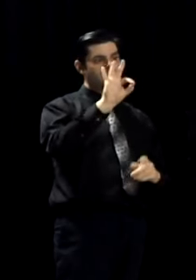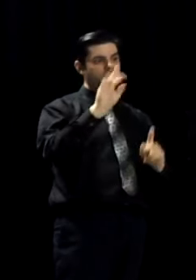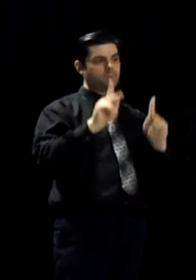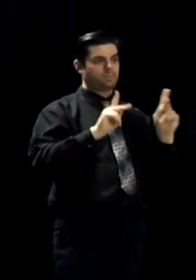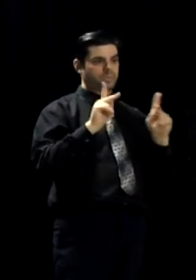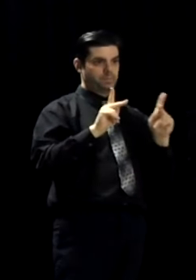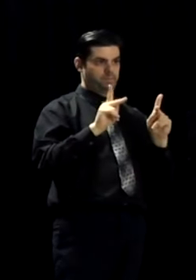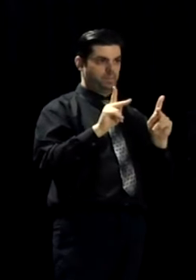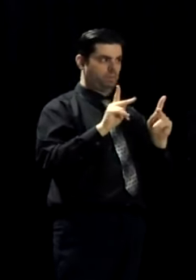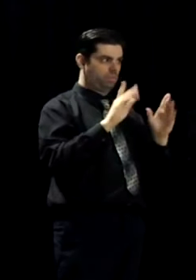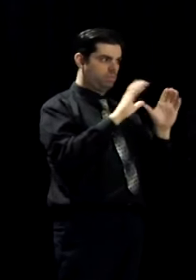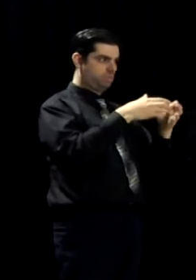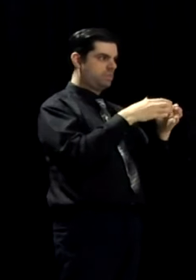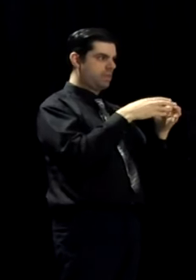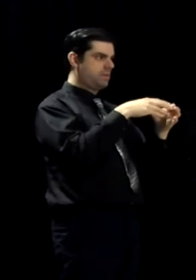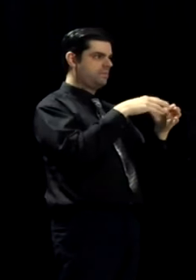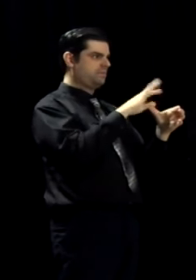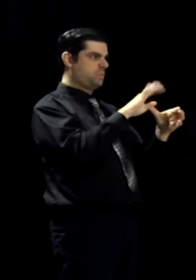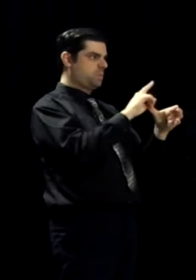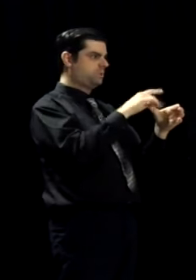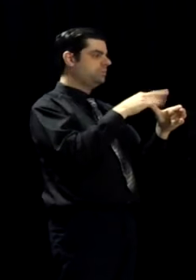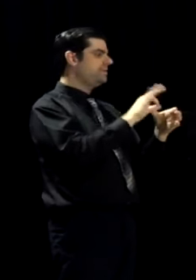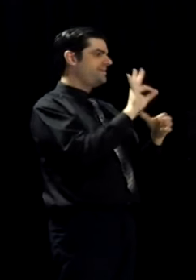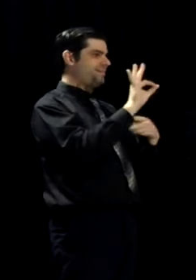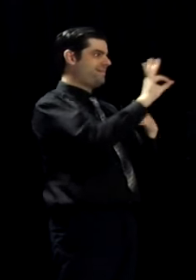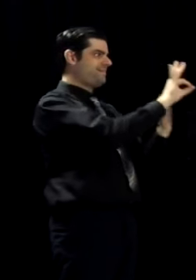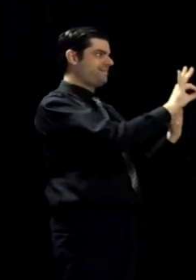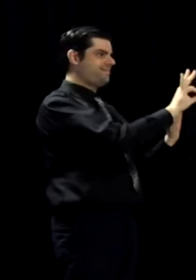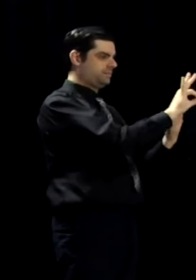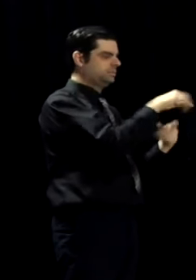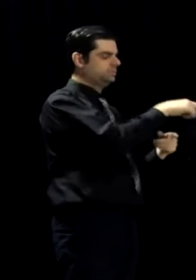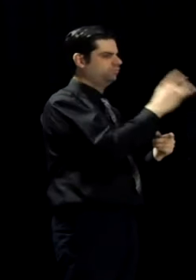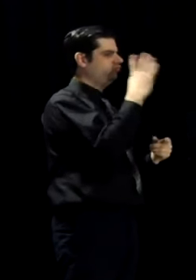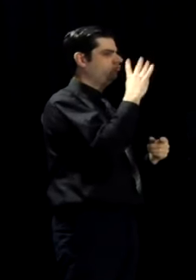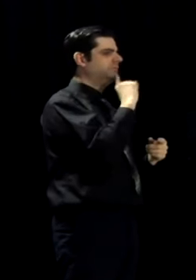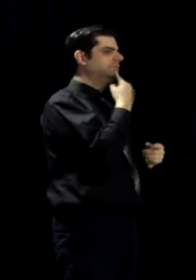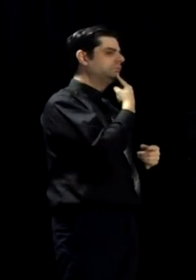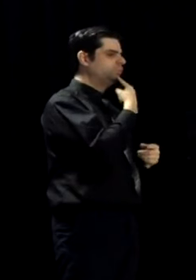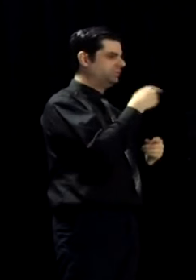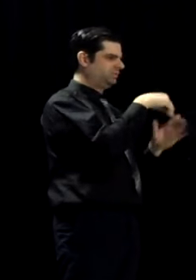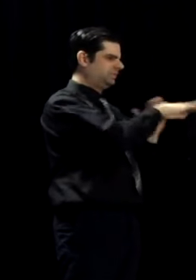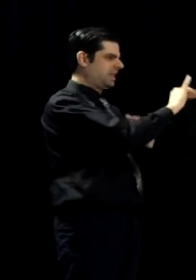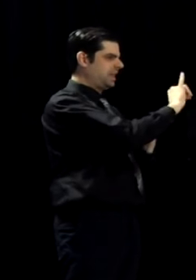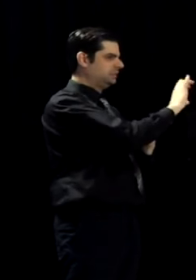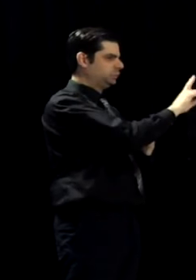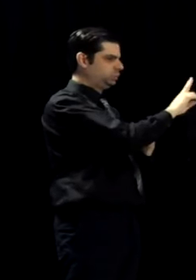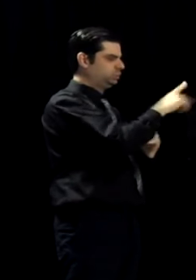them. Essentially, if you're in a critical condition, you are in a position where you need help to breathe.